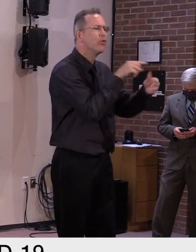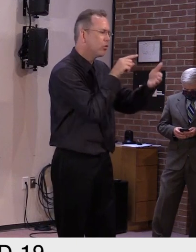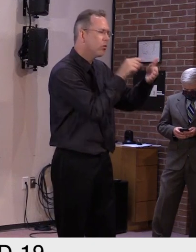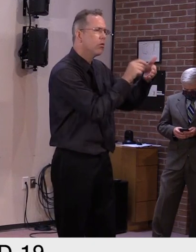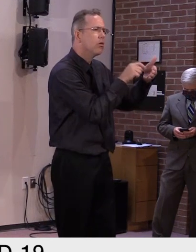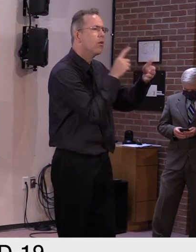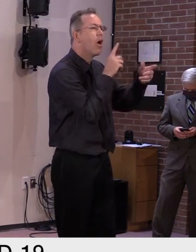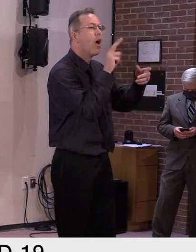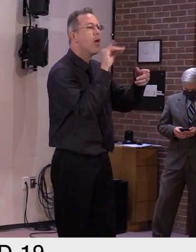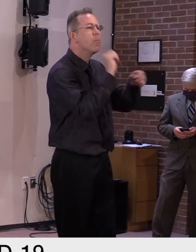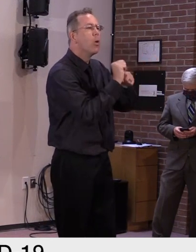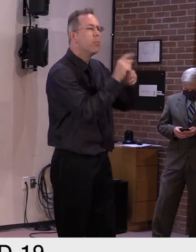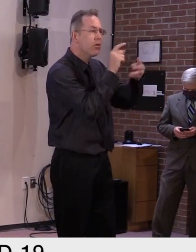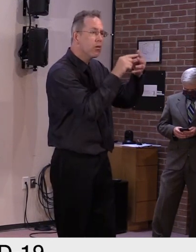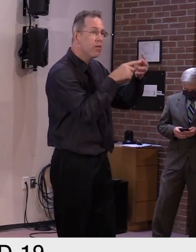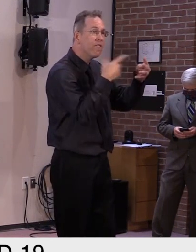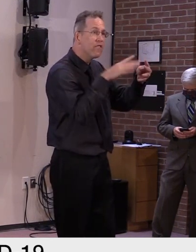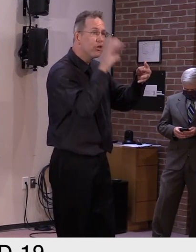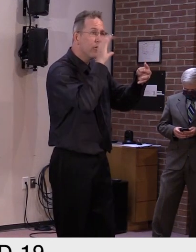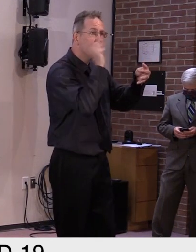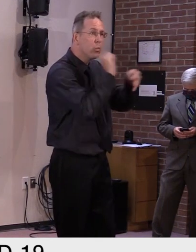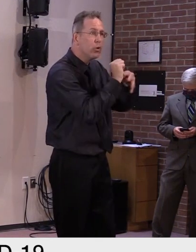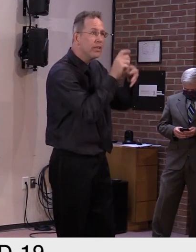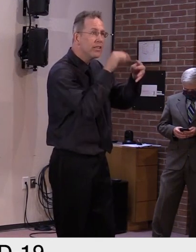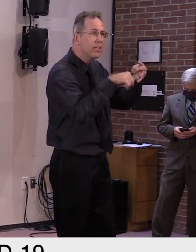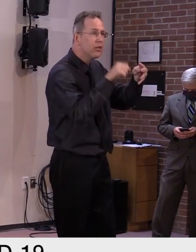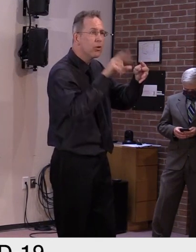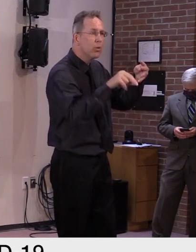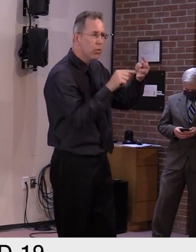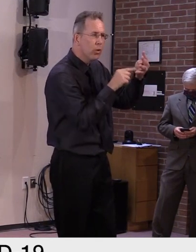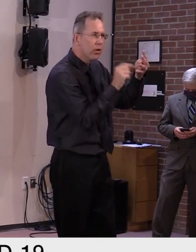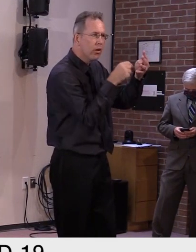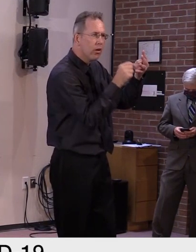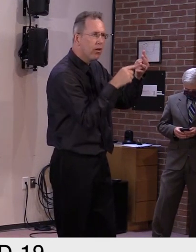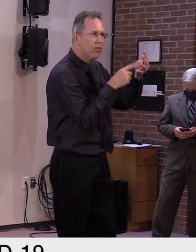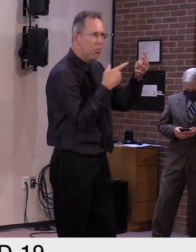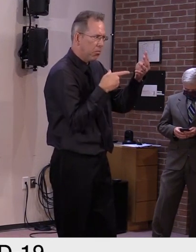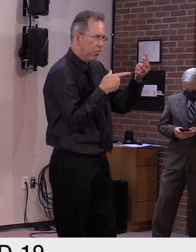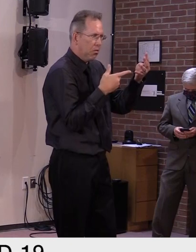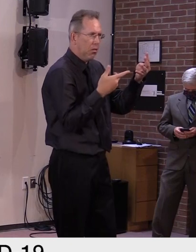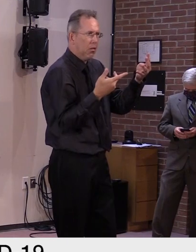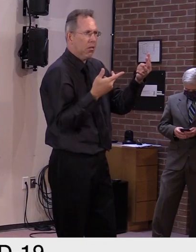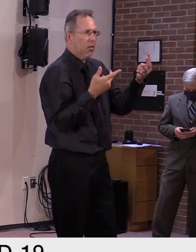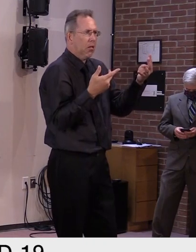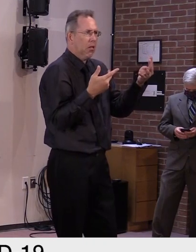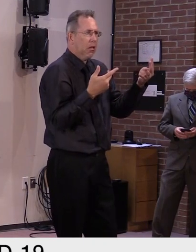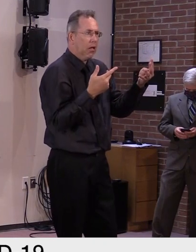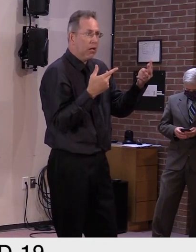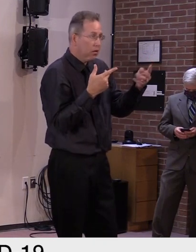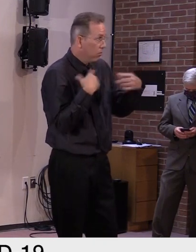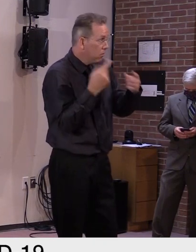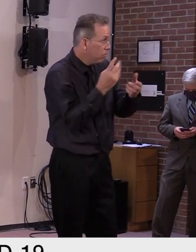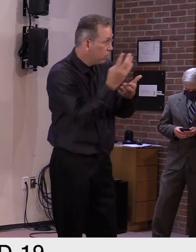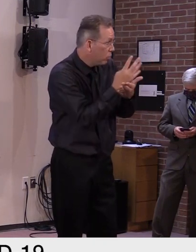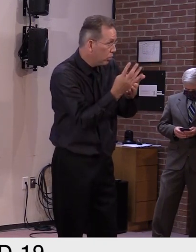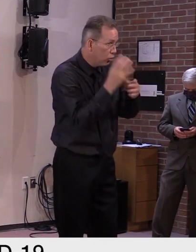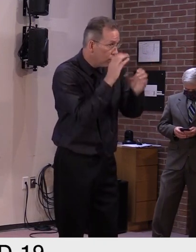actively looking for work, or have you looked for work in the past 4 weeks, and are you able to return to